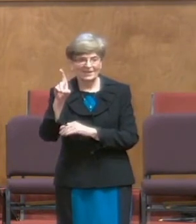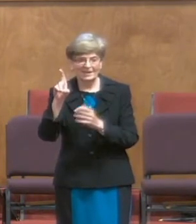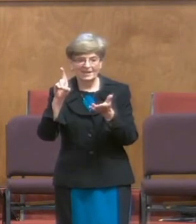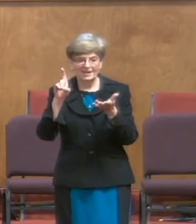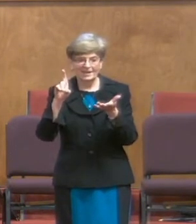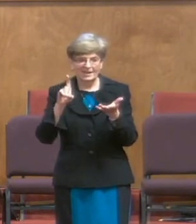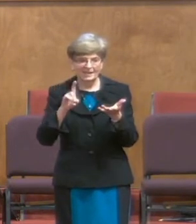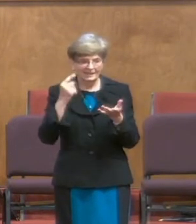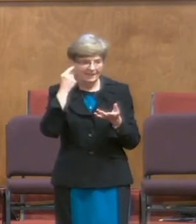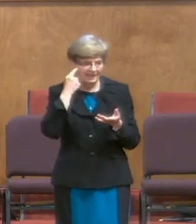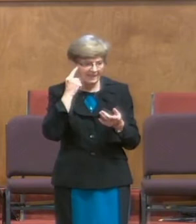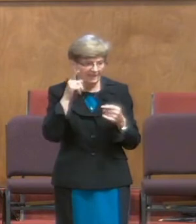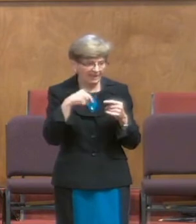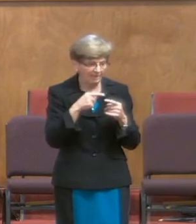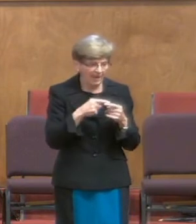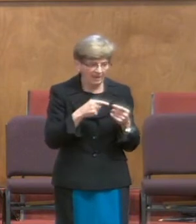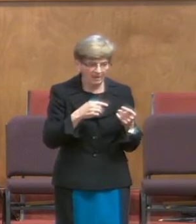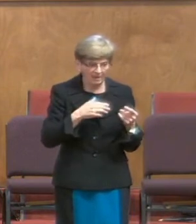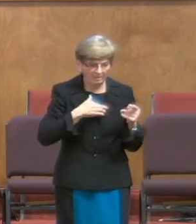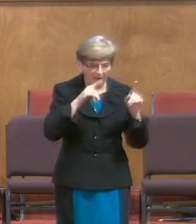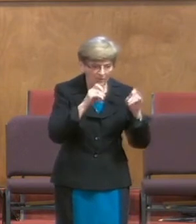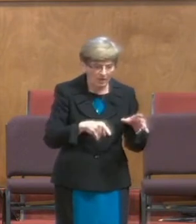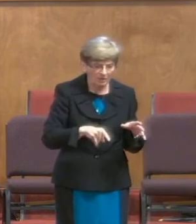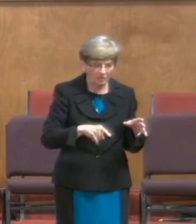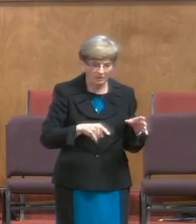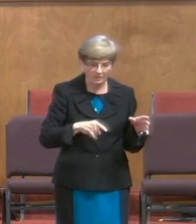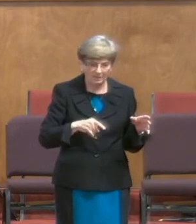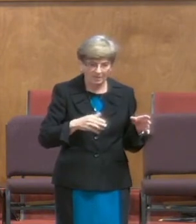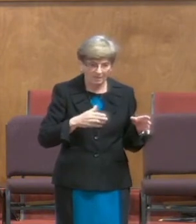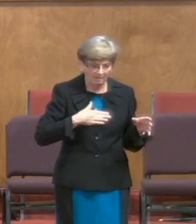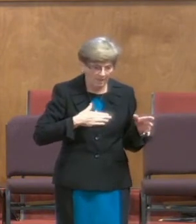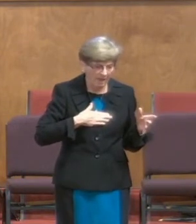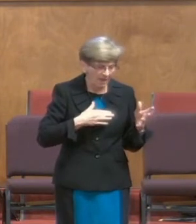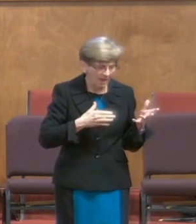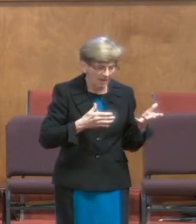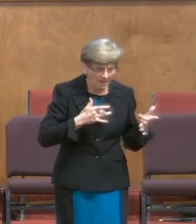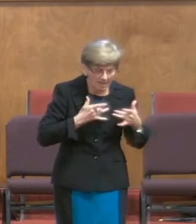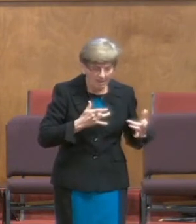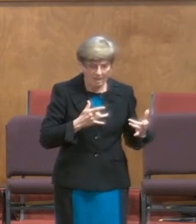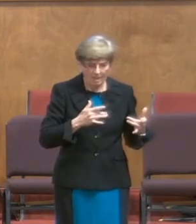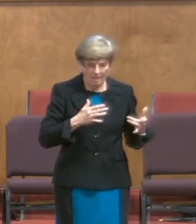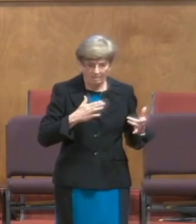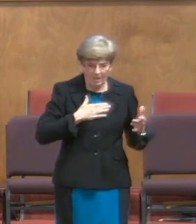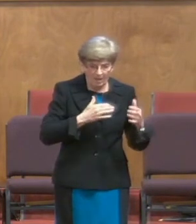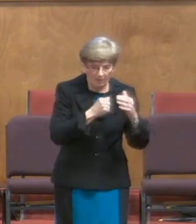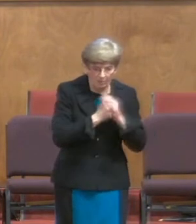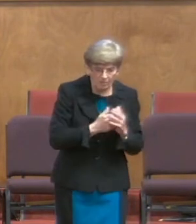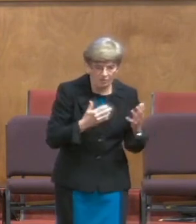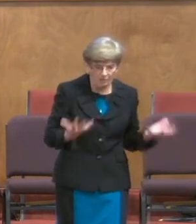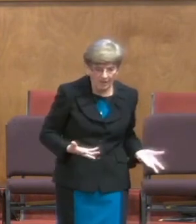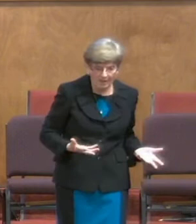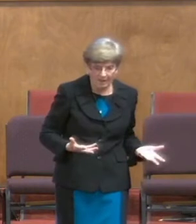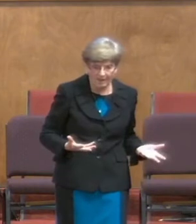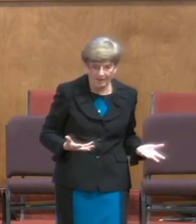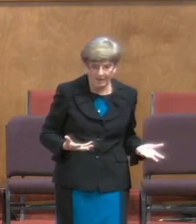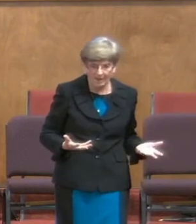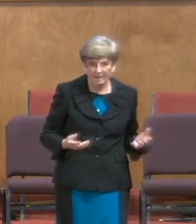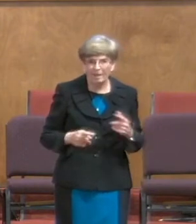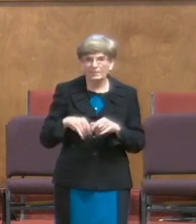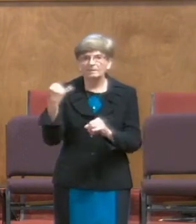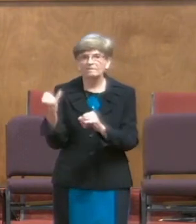he knows at the end of the day, how long might be the question on his heart. But the response of God is, trust